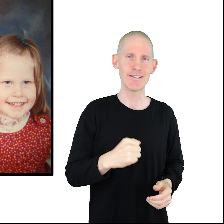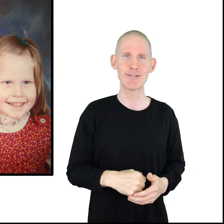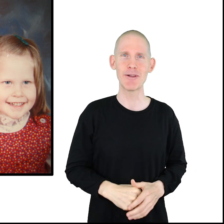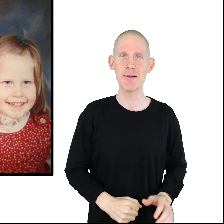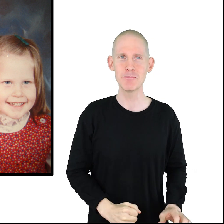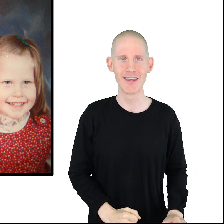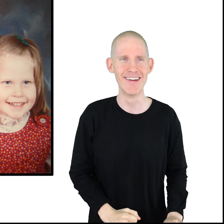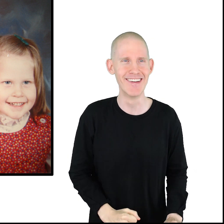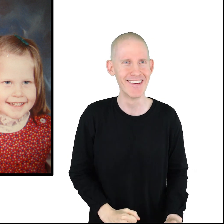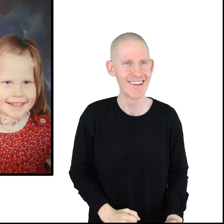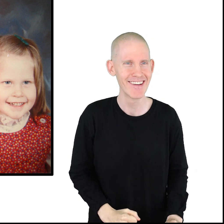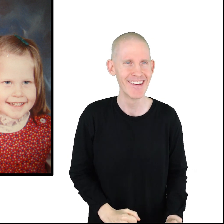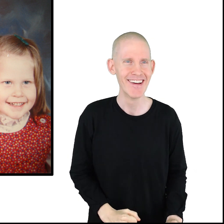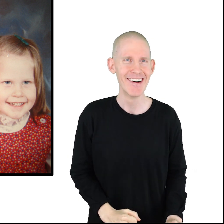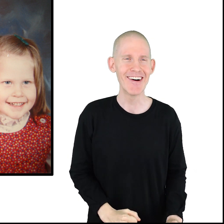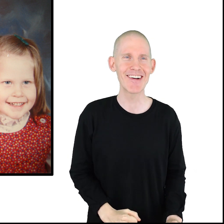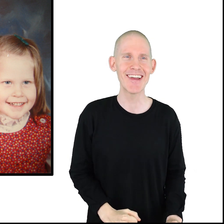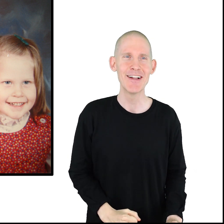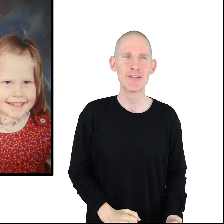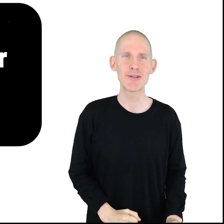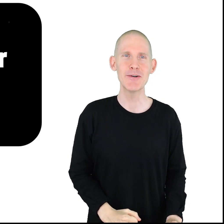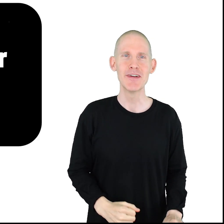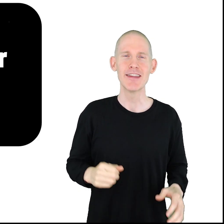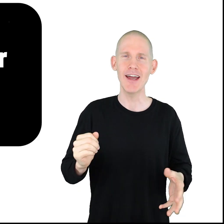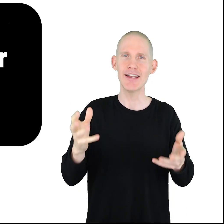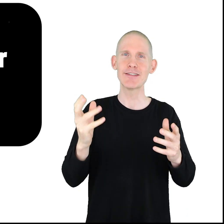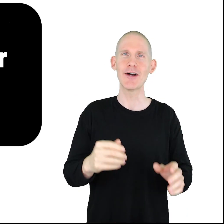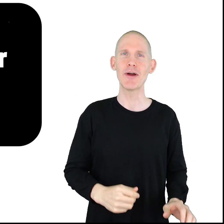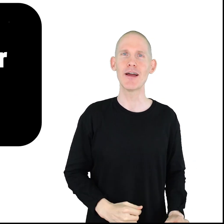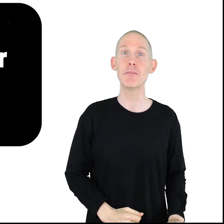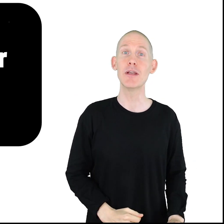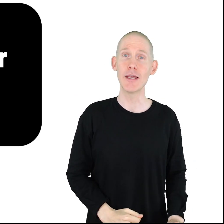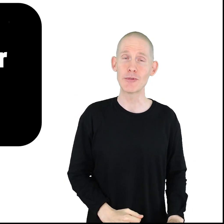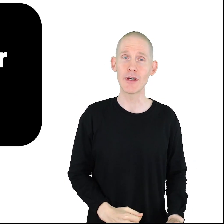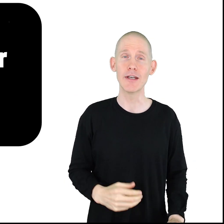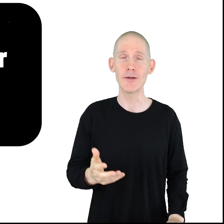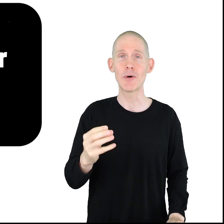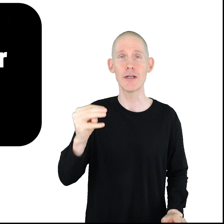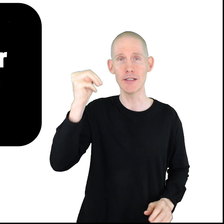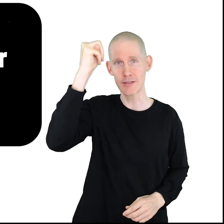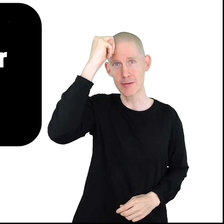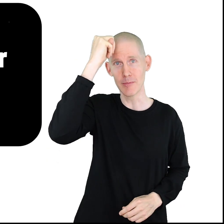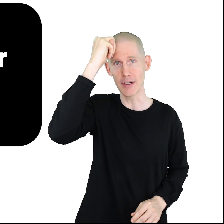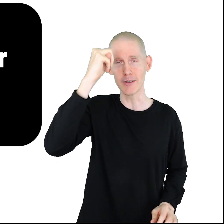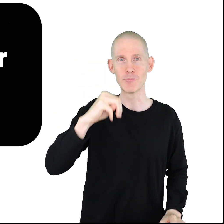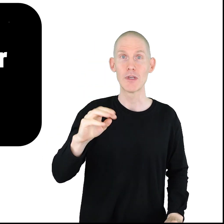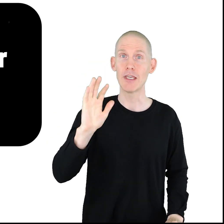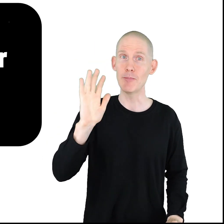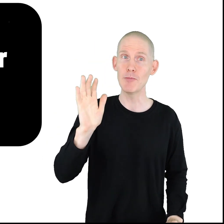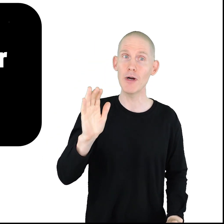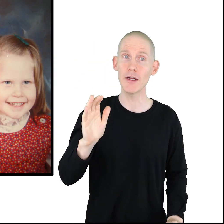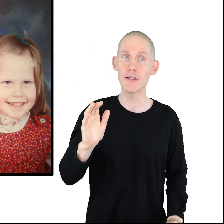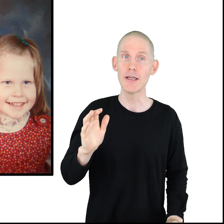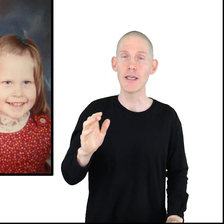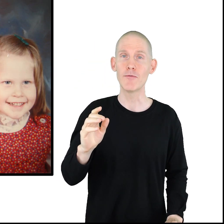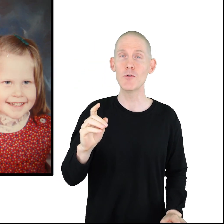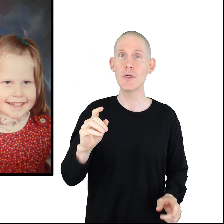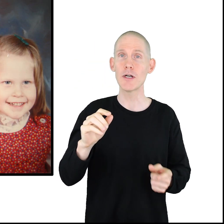still am. Okay. So that is how I got my name sign and what it is, Michael. Keep in mind, if you meet a